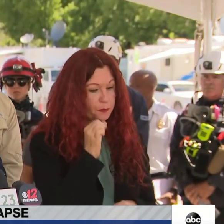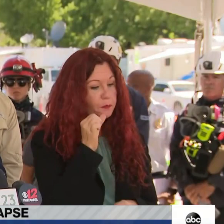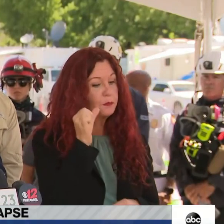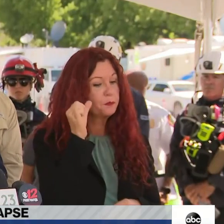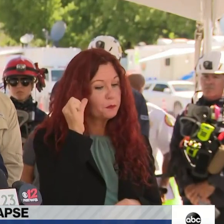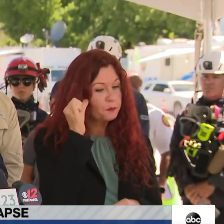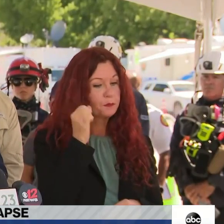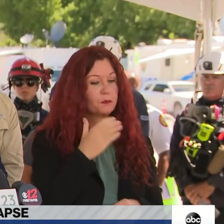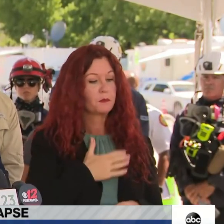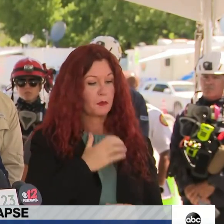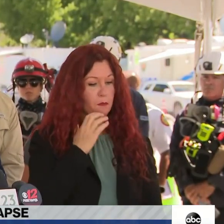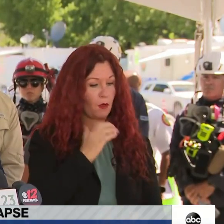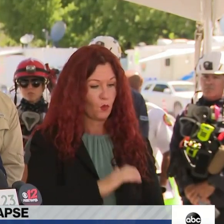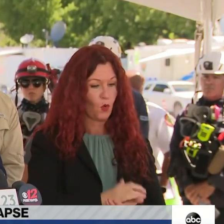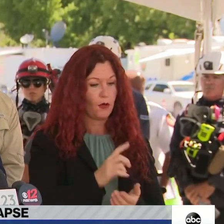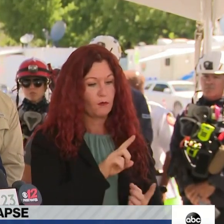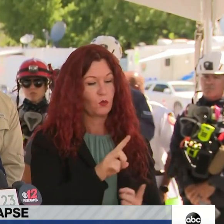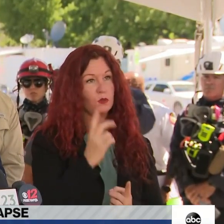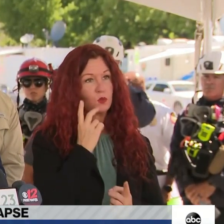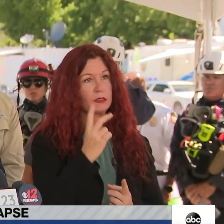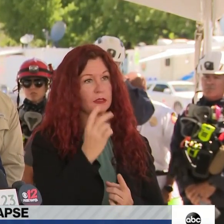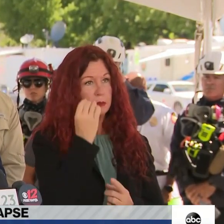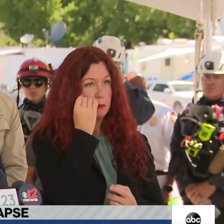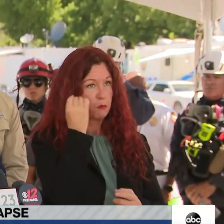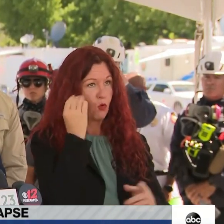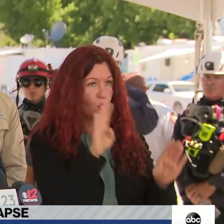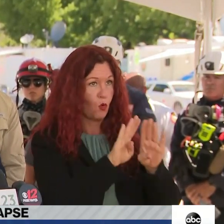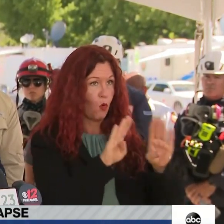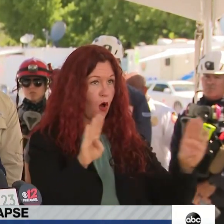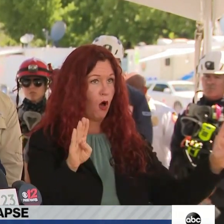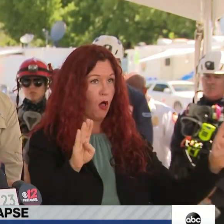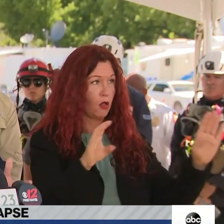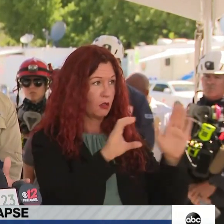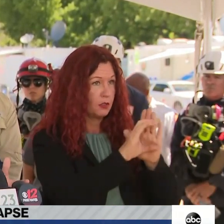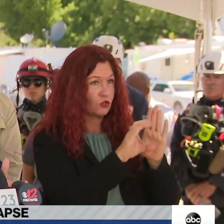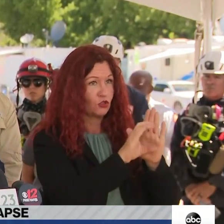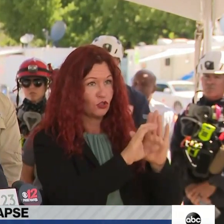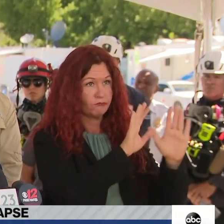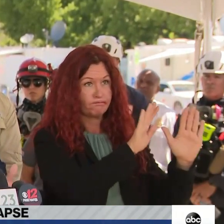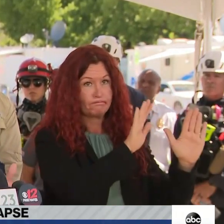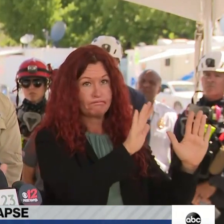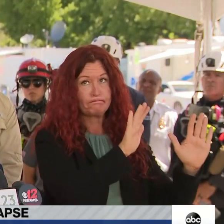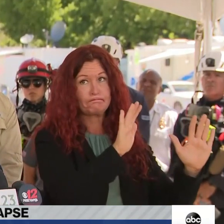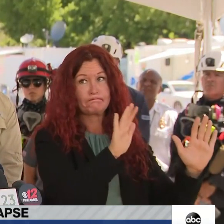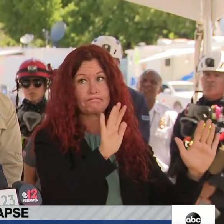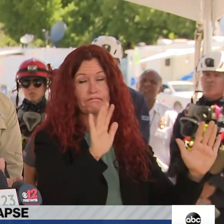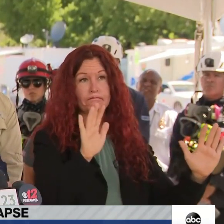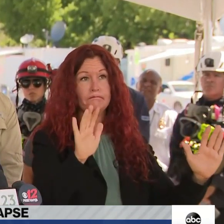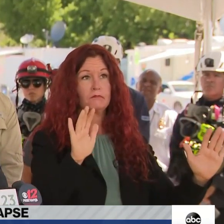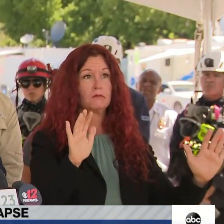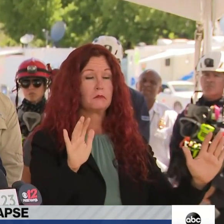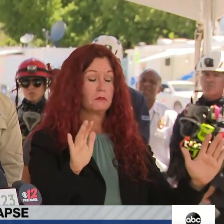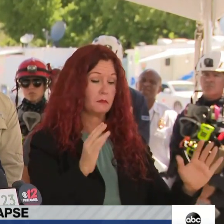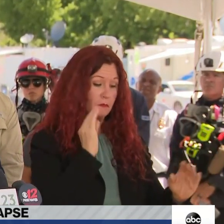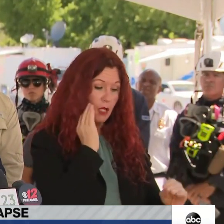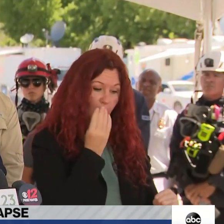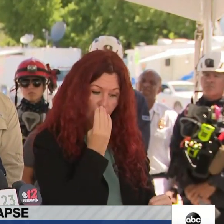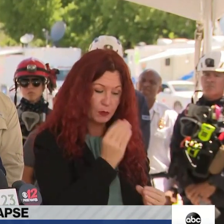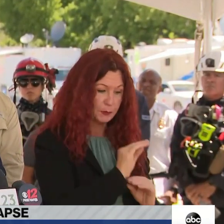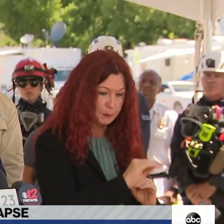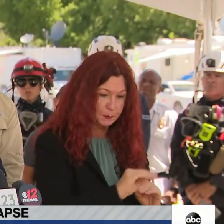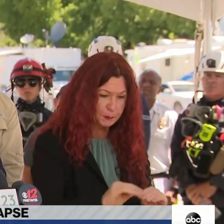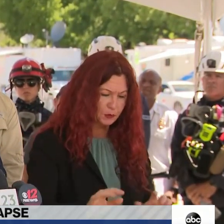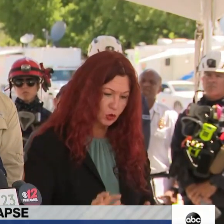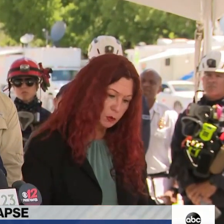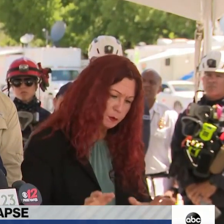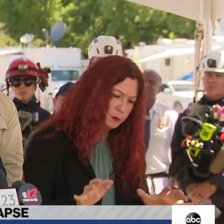down the street. I was there early on in this, and man, it's the amount of outpouring you see has grown exponentially. It